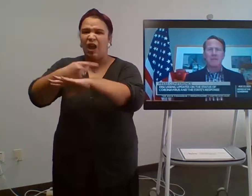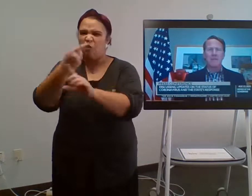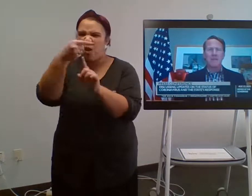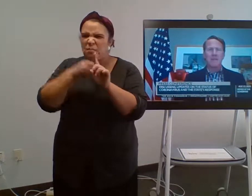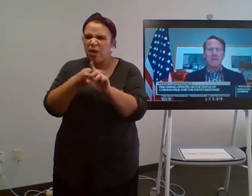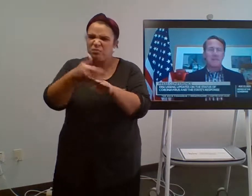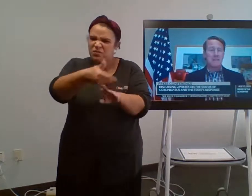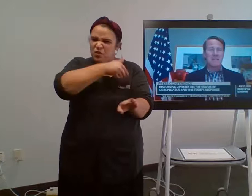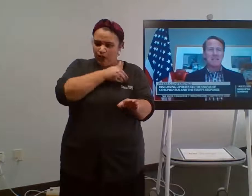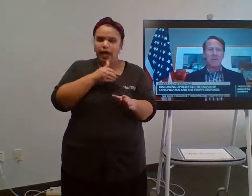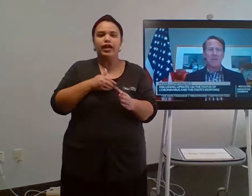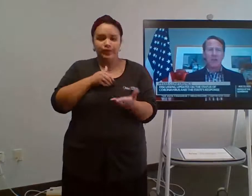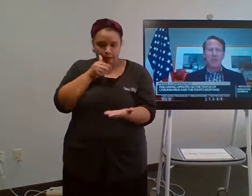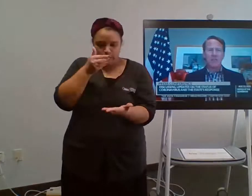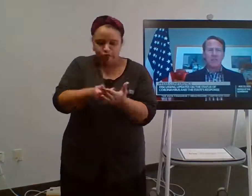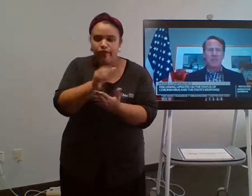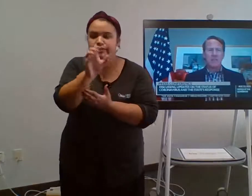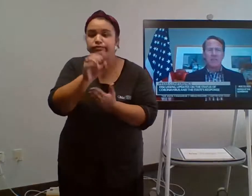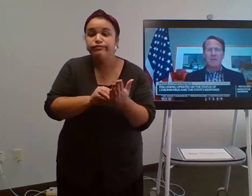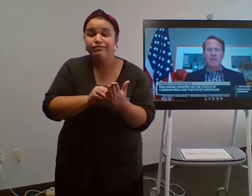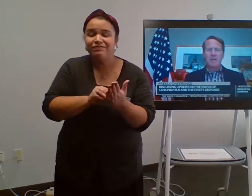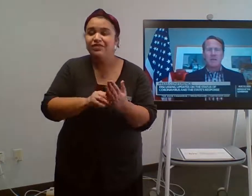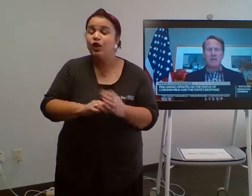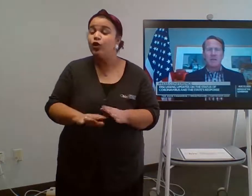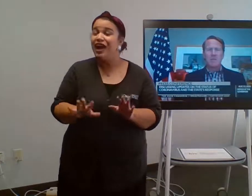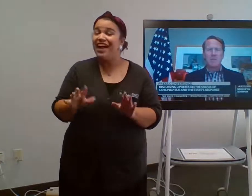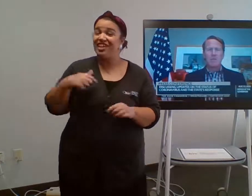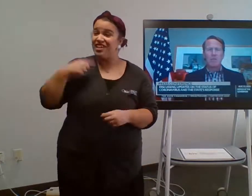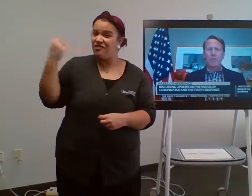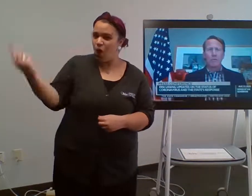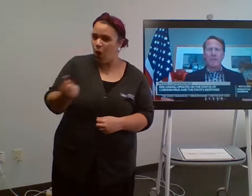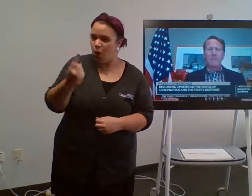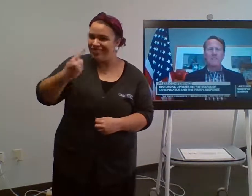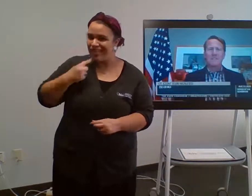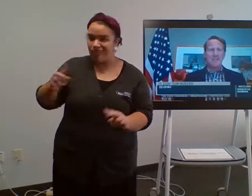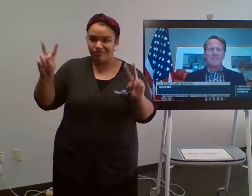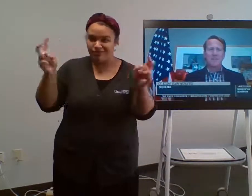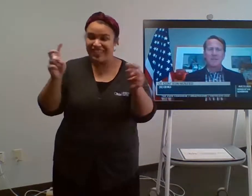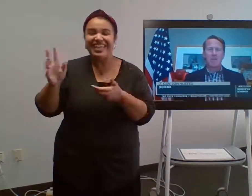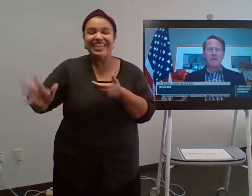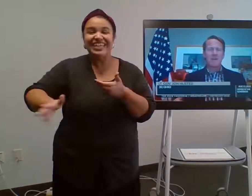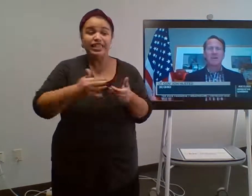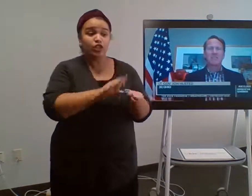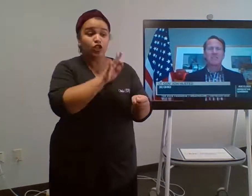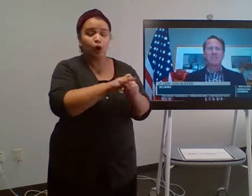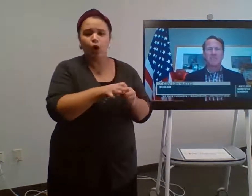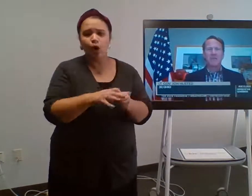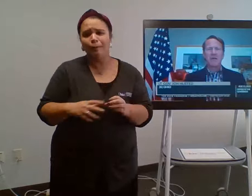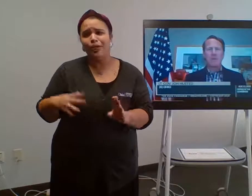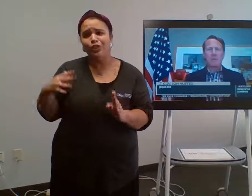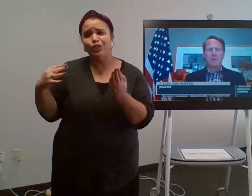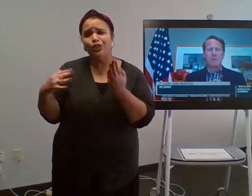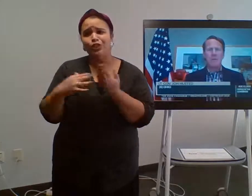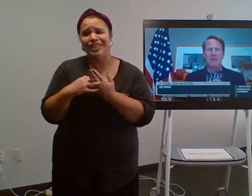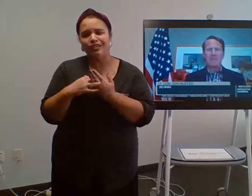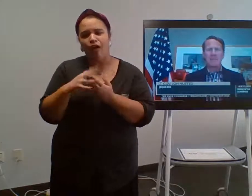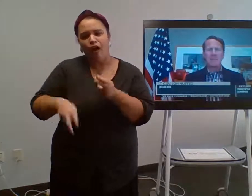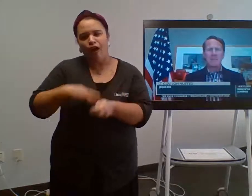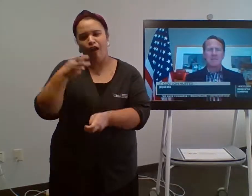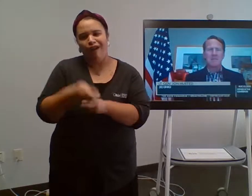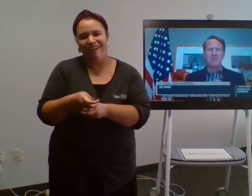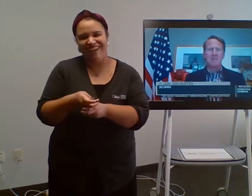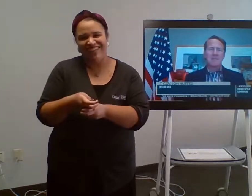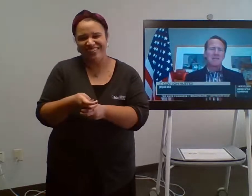I've always said, it's easy to vote and hard to cheat. The rules that we have successfully run elections throughout the